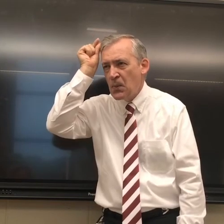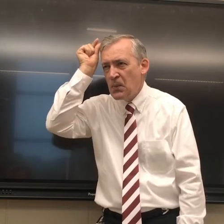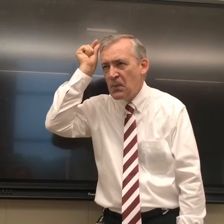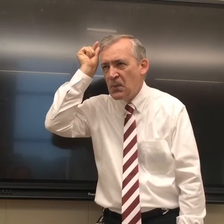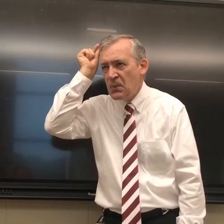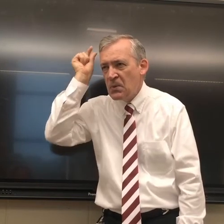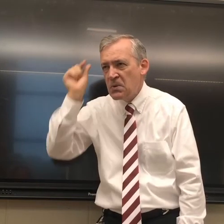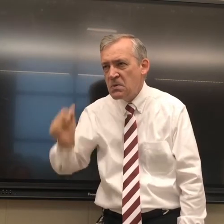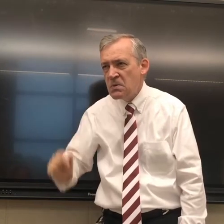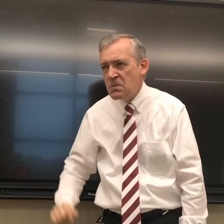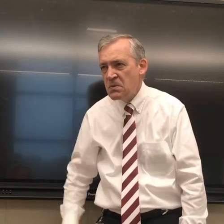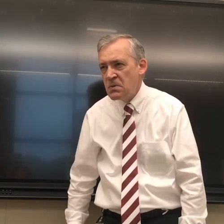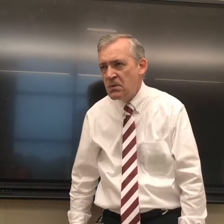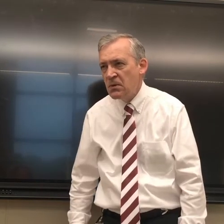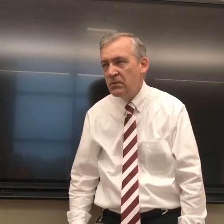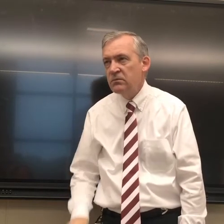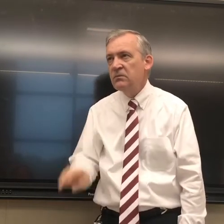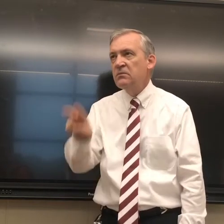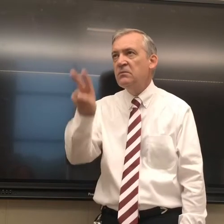And there was no rage in the face now.